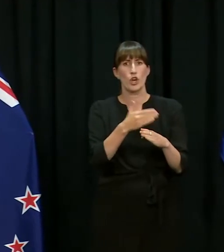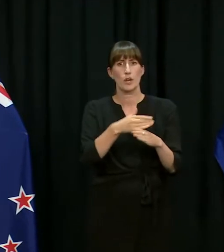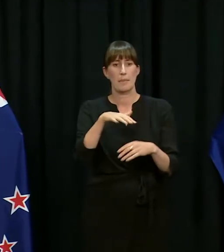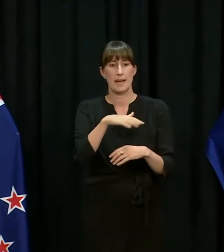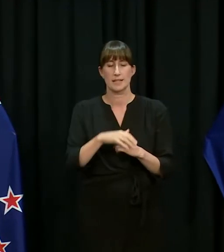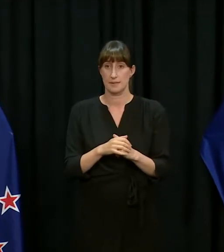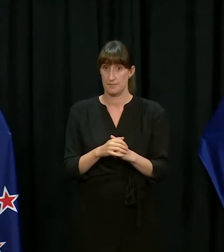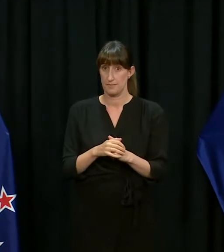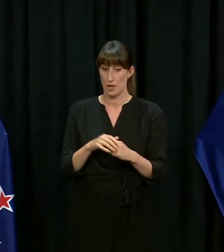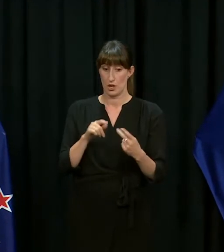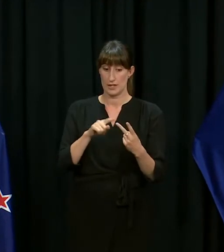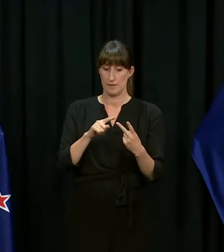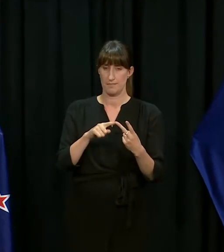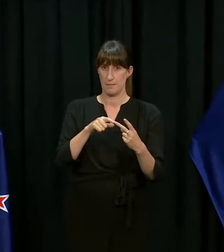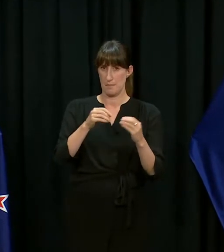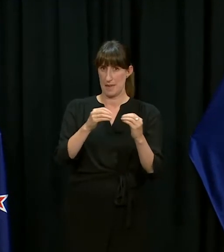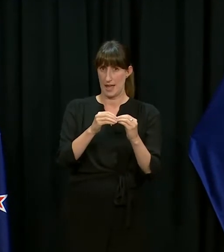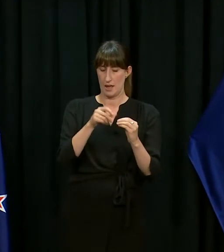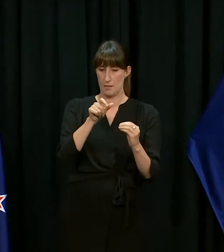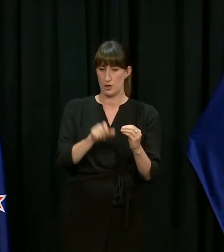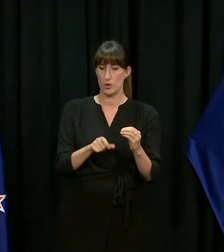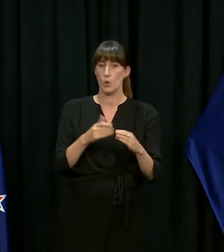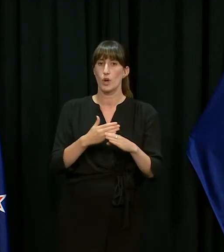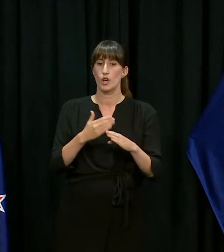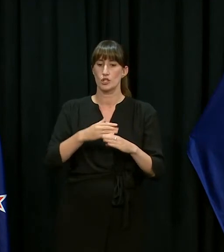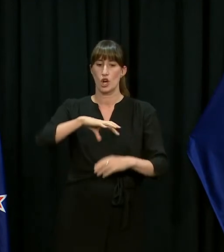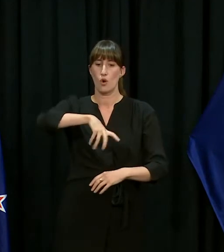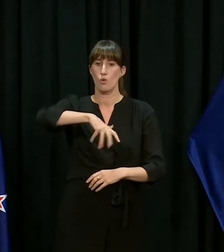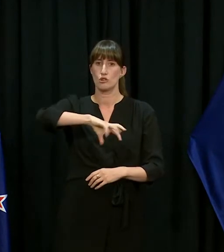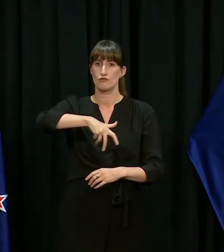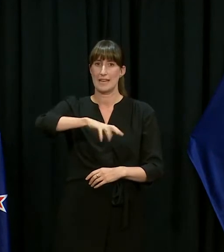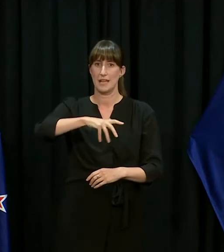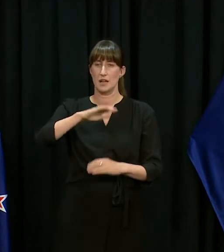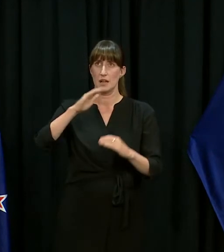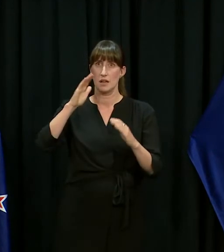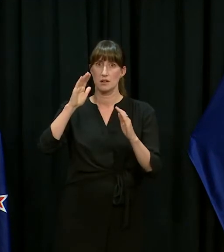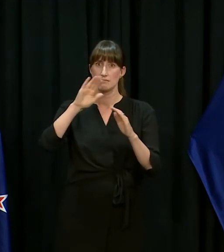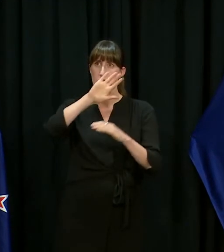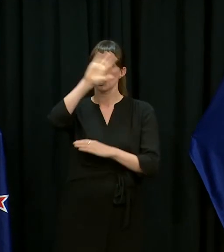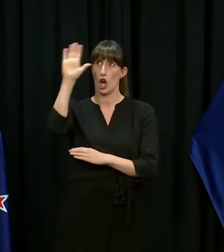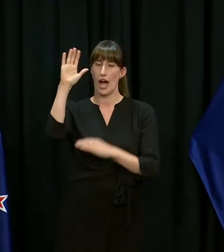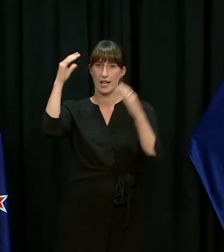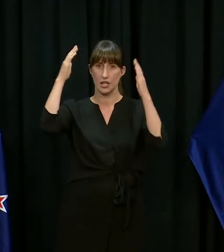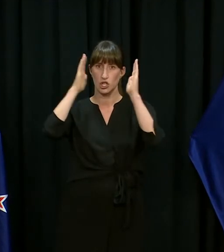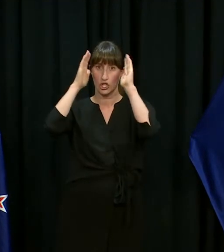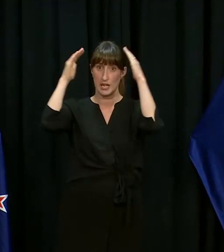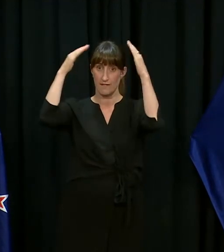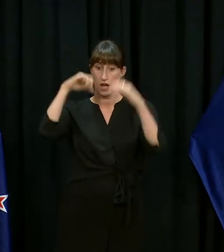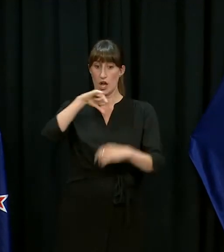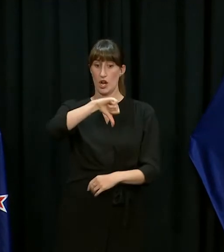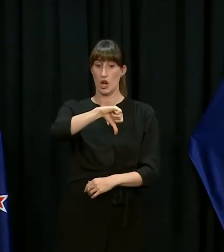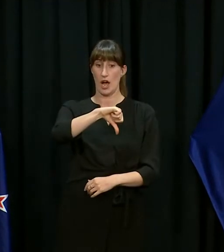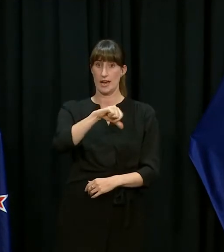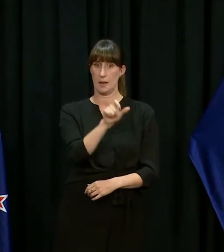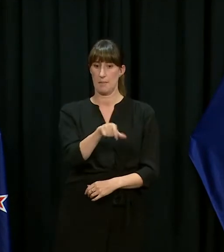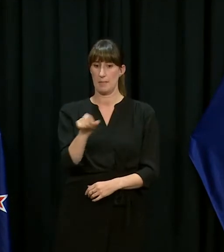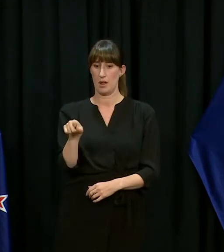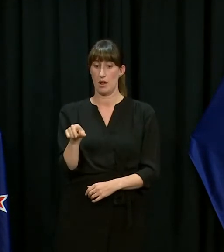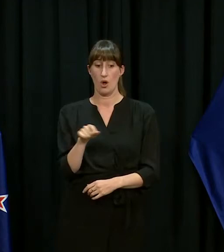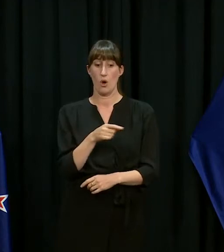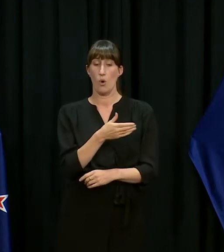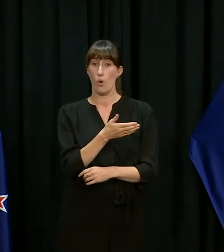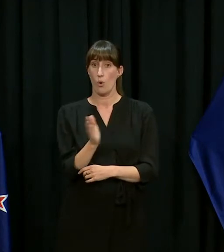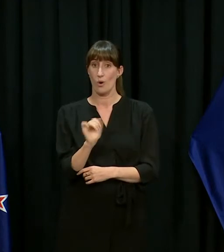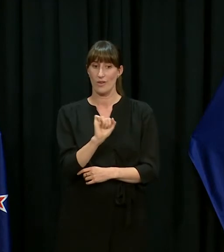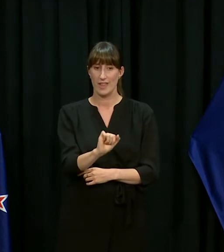the laundry section of the employer of the Sky Chef with 9 others. They have all tested negative on a PCR test and have